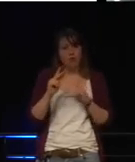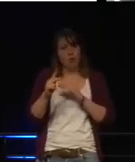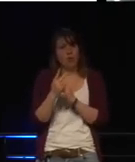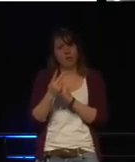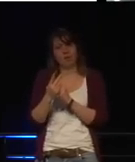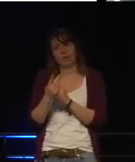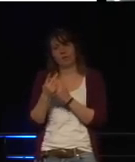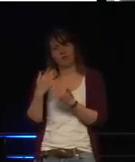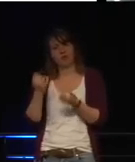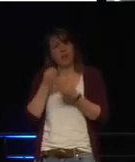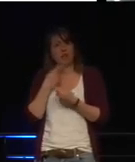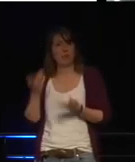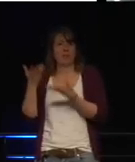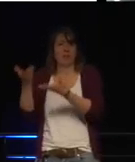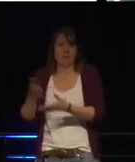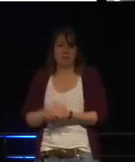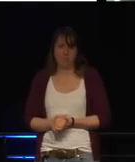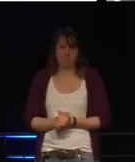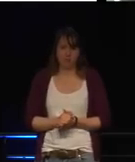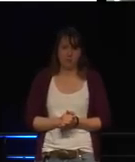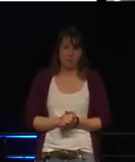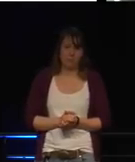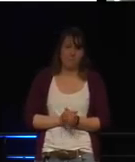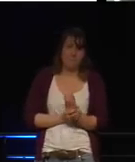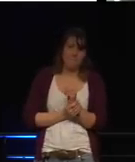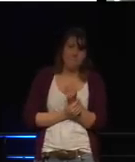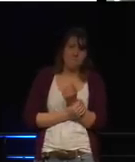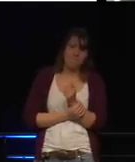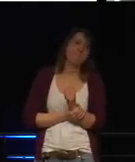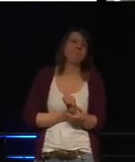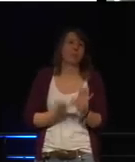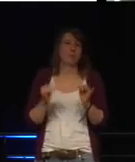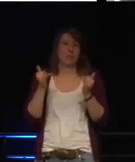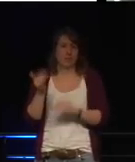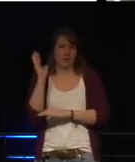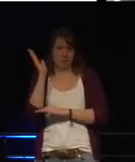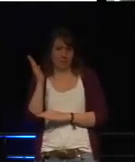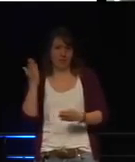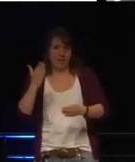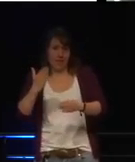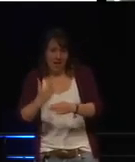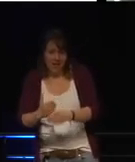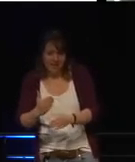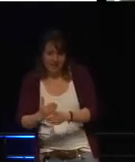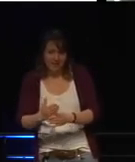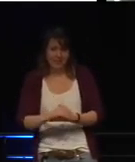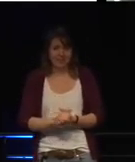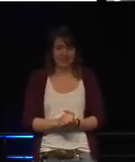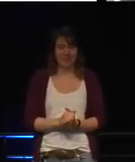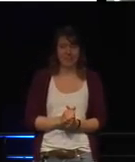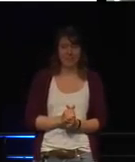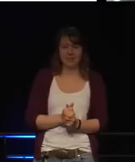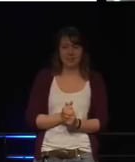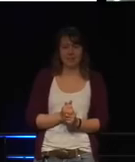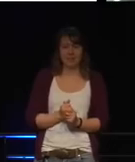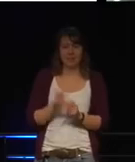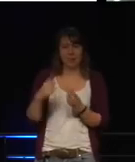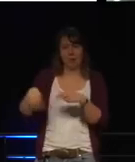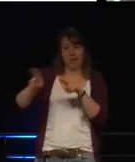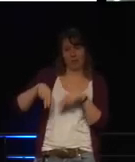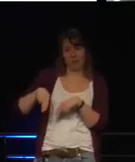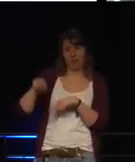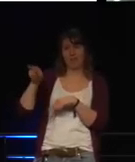research. Help develop standards, labels, and seat belts. And support each other's work to get a